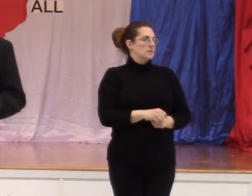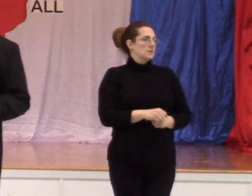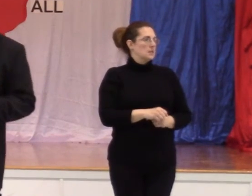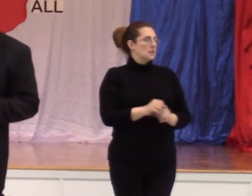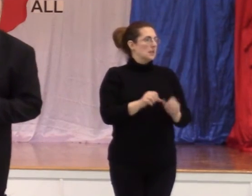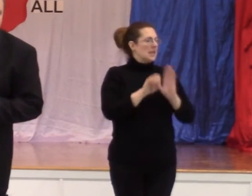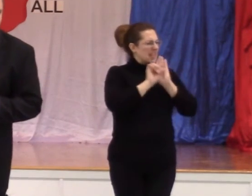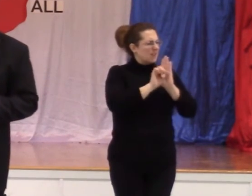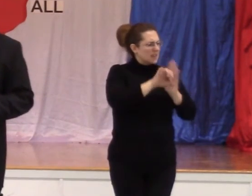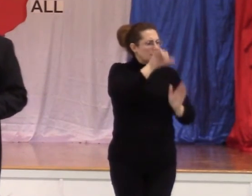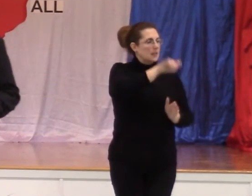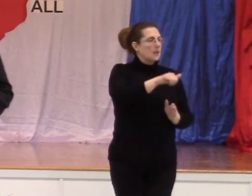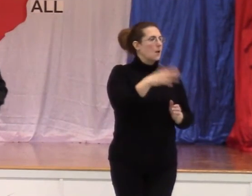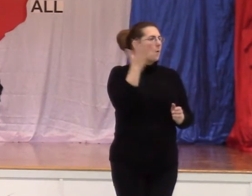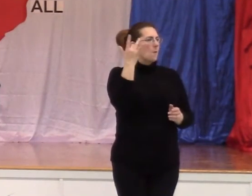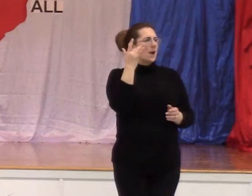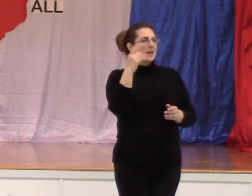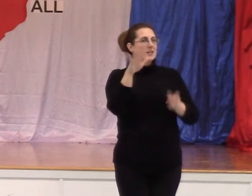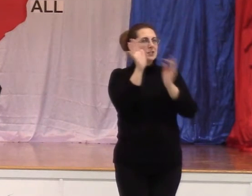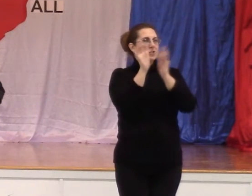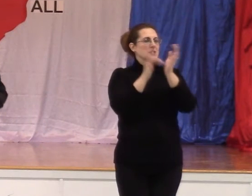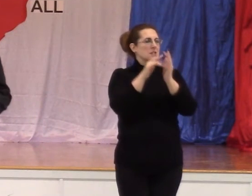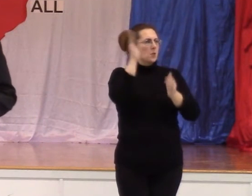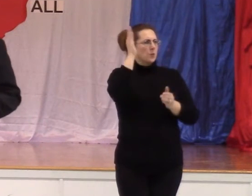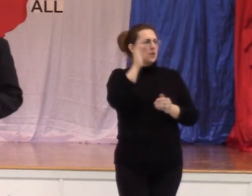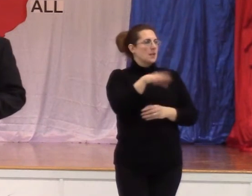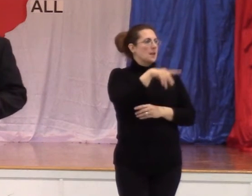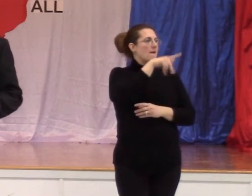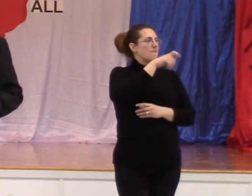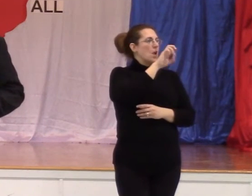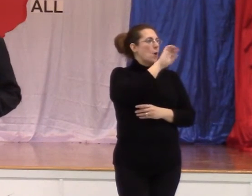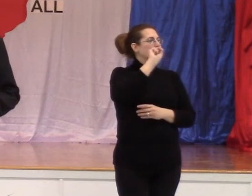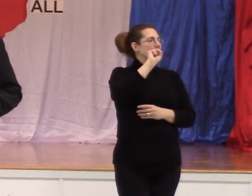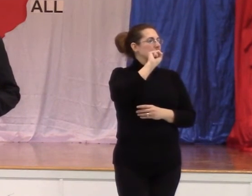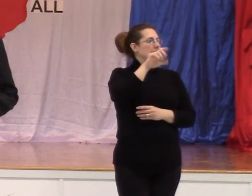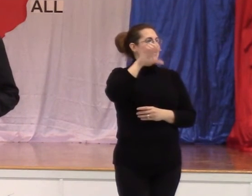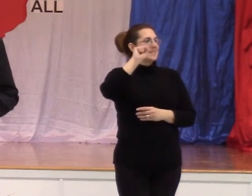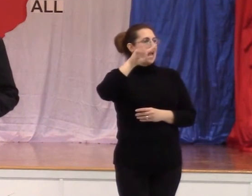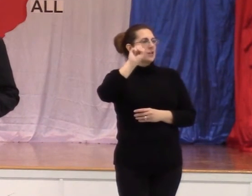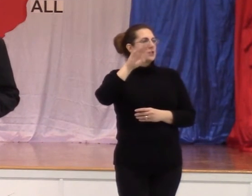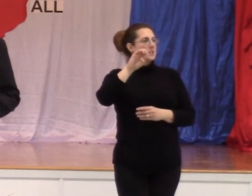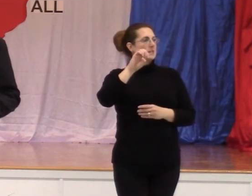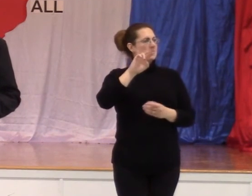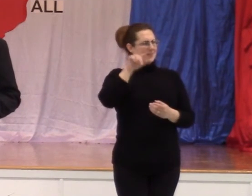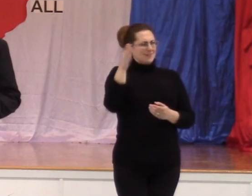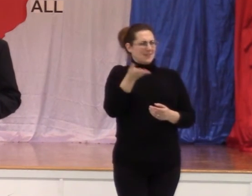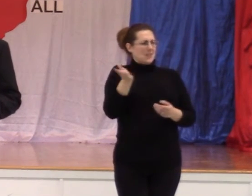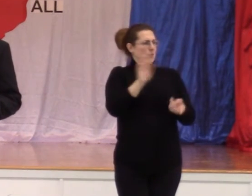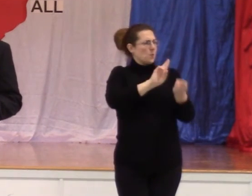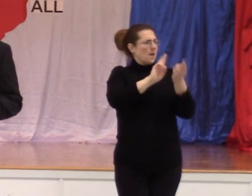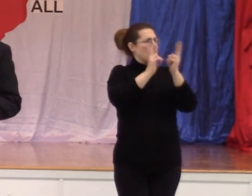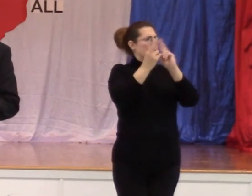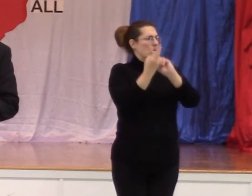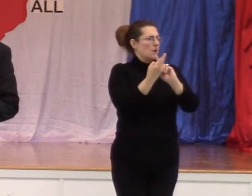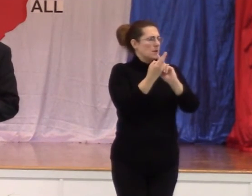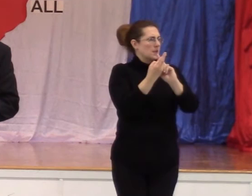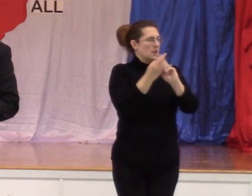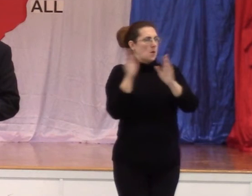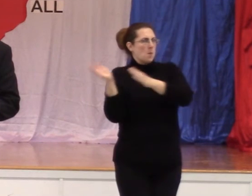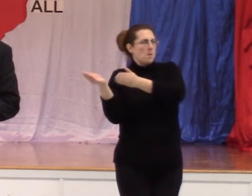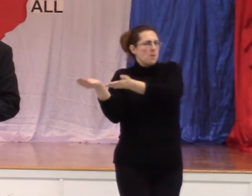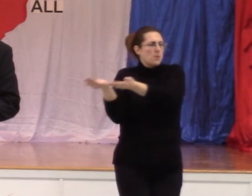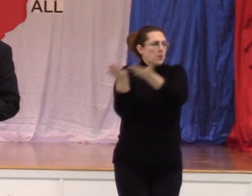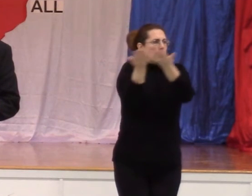What do you think Jesus preaches to the Pharisees and the Sadducees and stuff about? He's reforming, getting them back to what